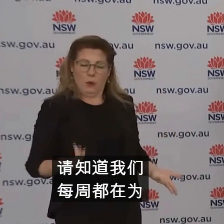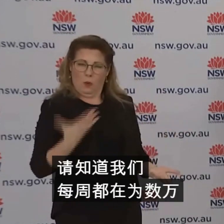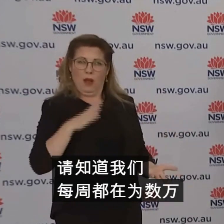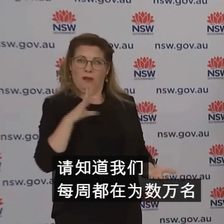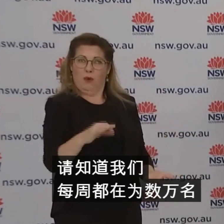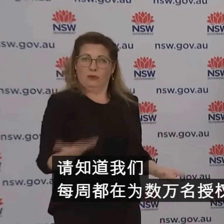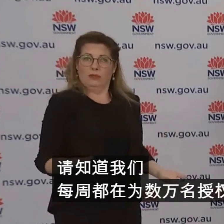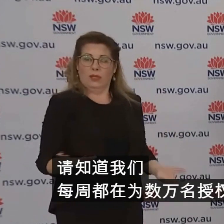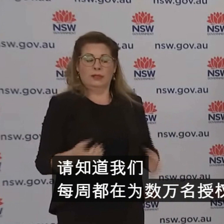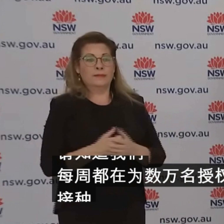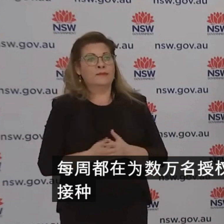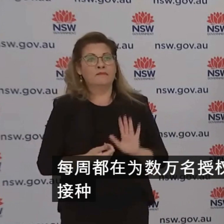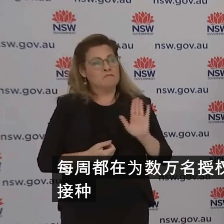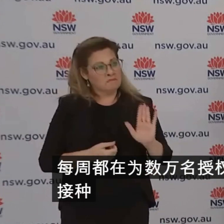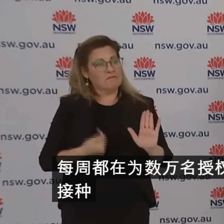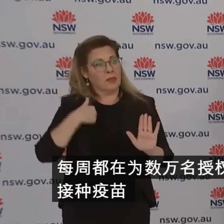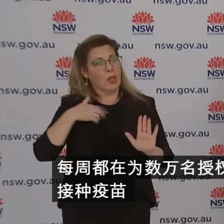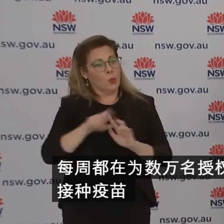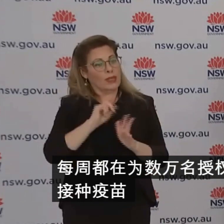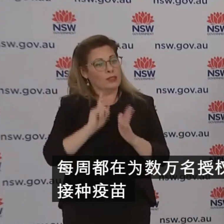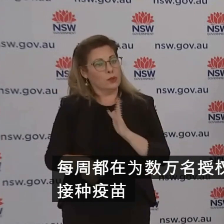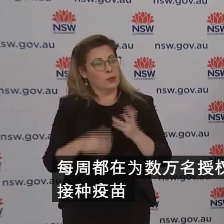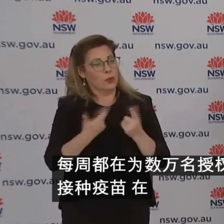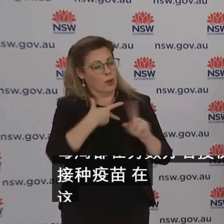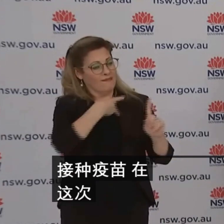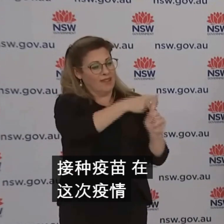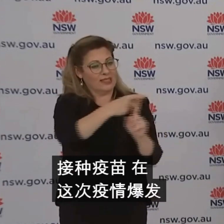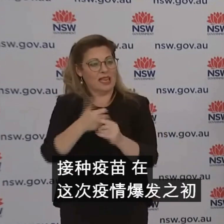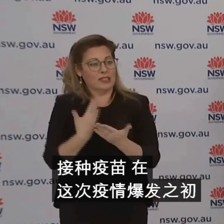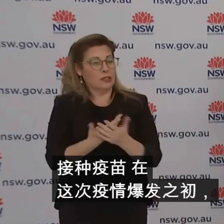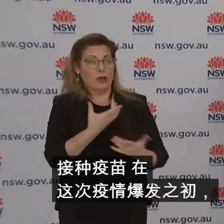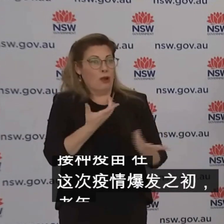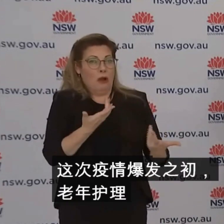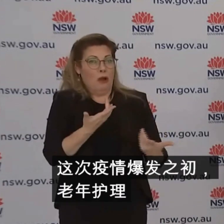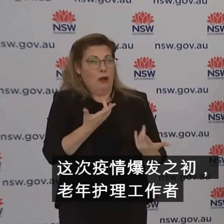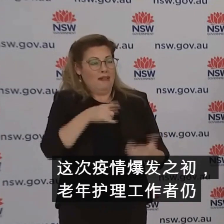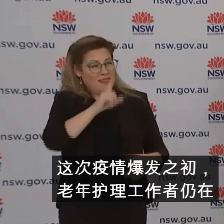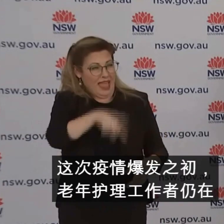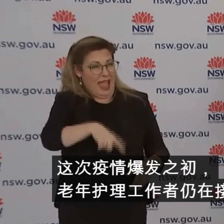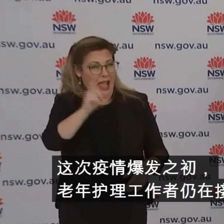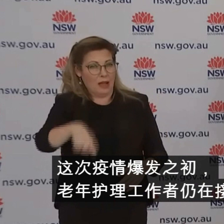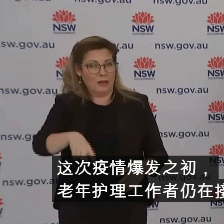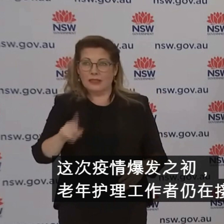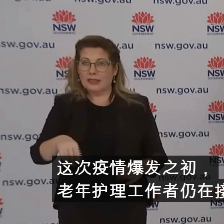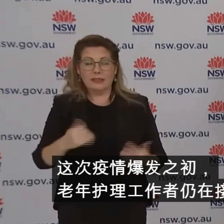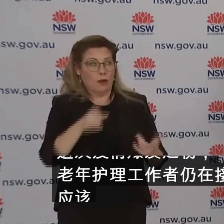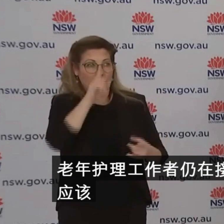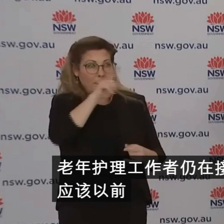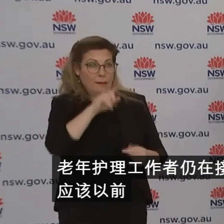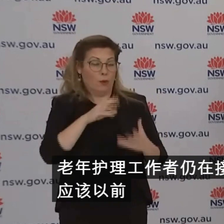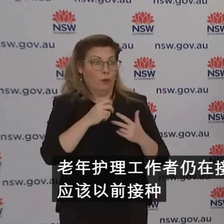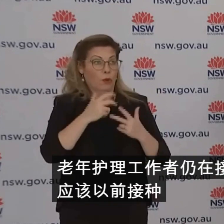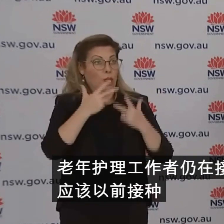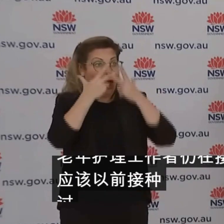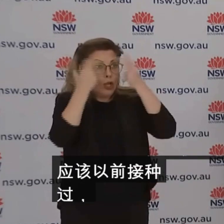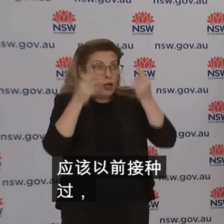thousands of authorised workers every single week. We were still, at the beginning of this outbreak, still vaccinating aged care workers, which were supposed